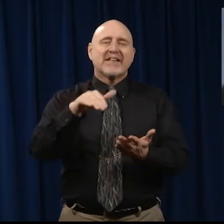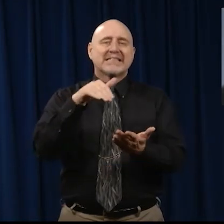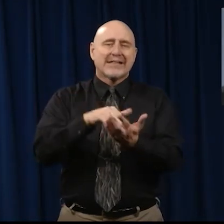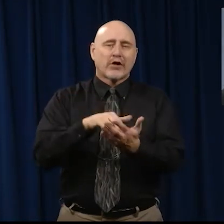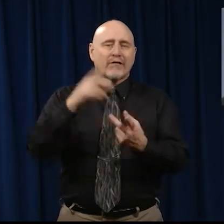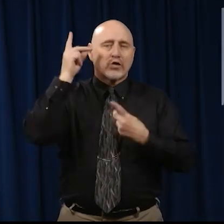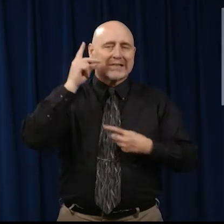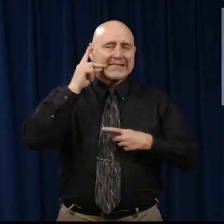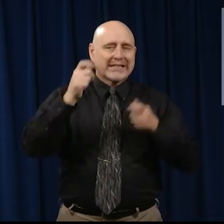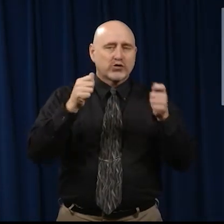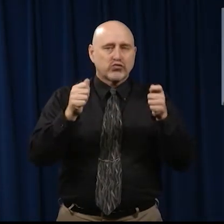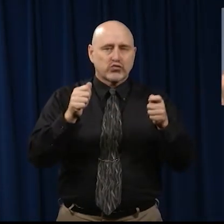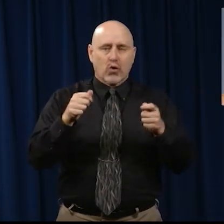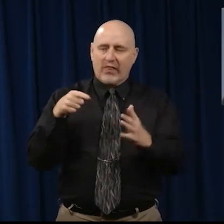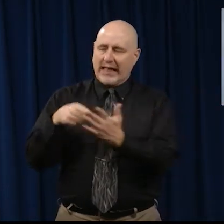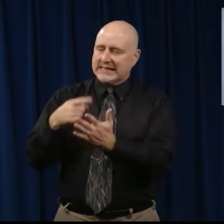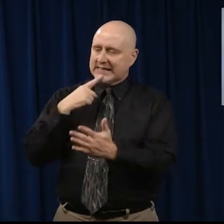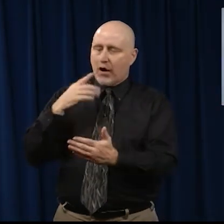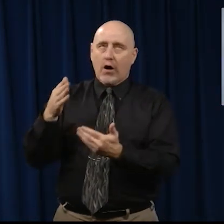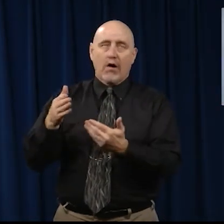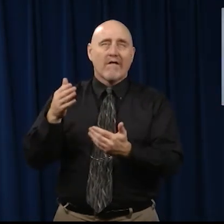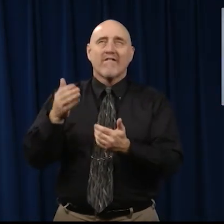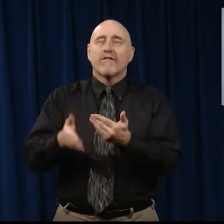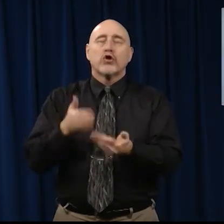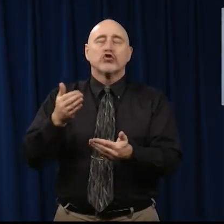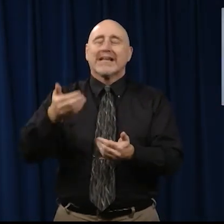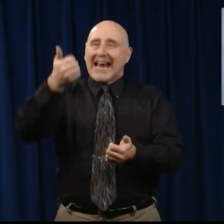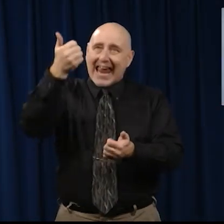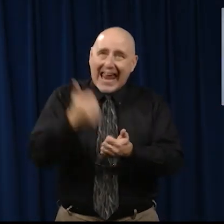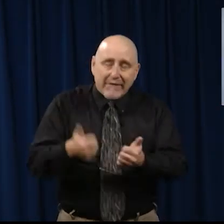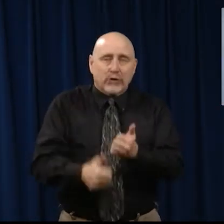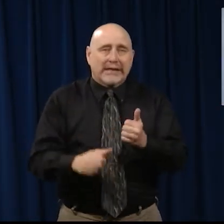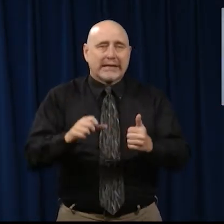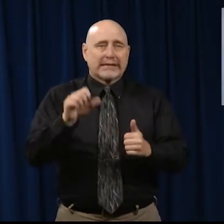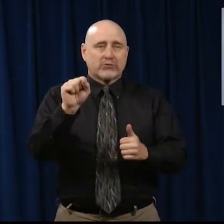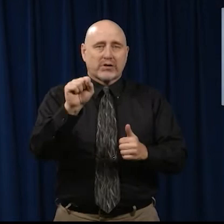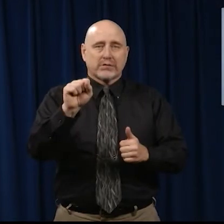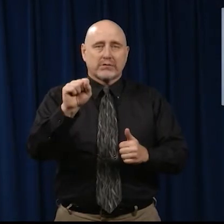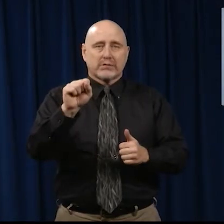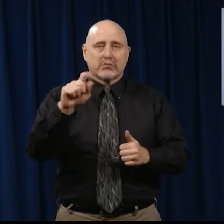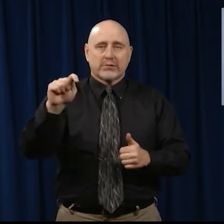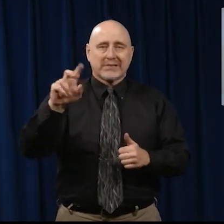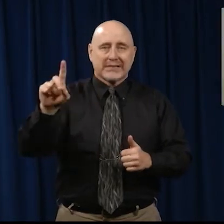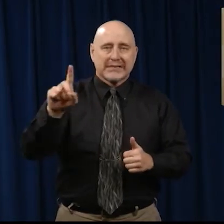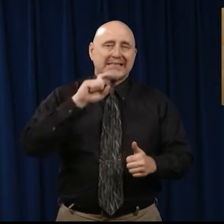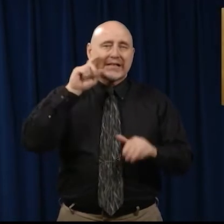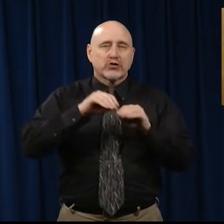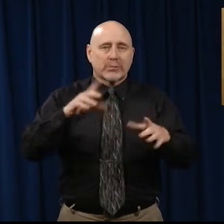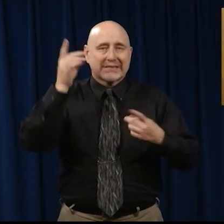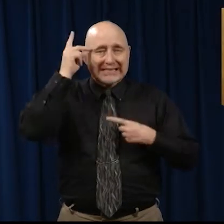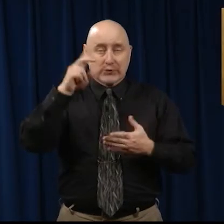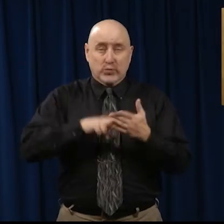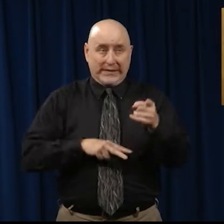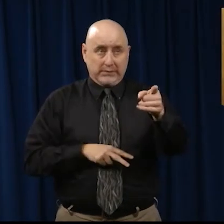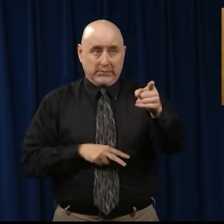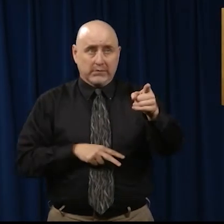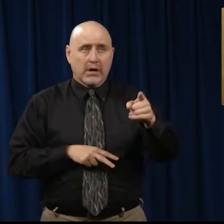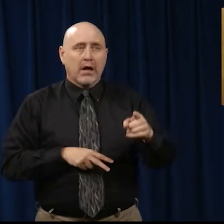Control says about virtually every single sexually transmitted disease. I want to read this to you. It says,